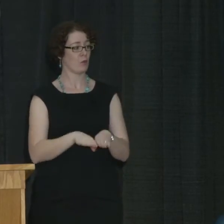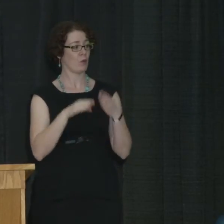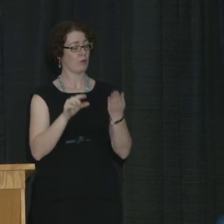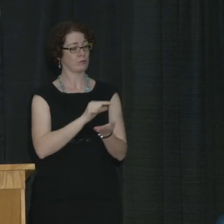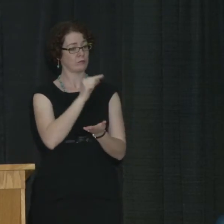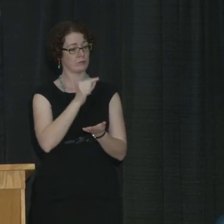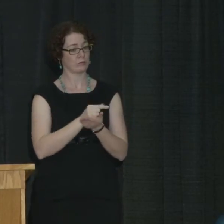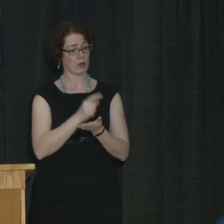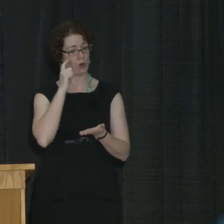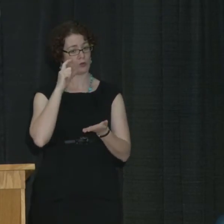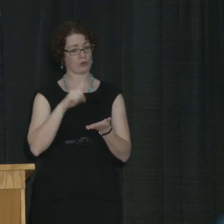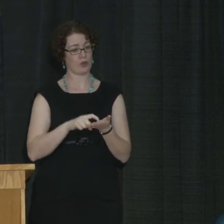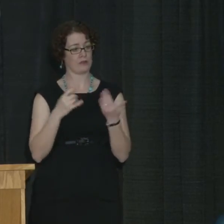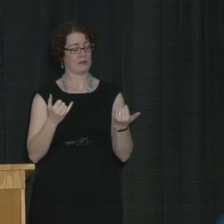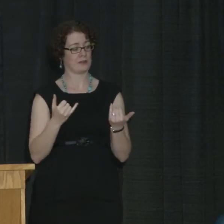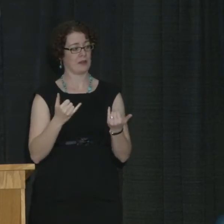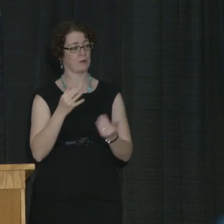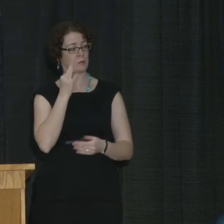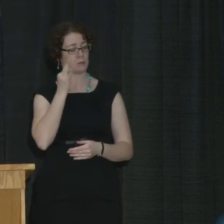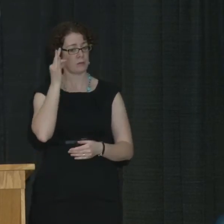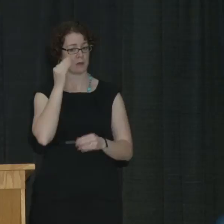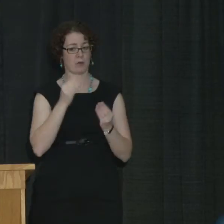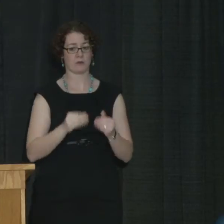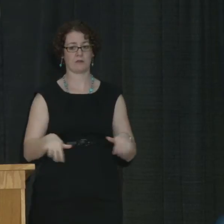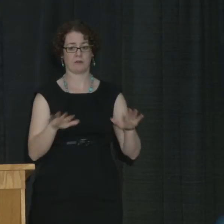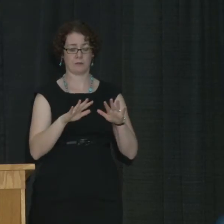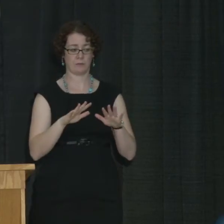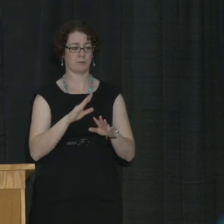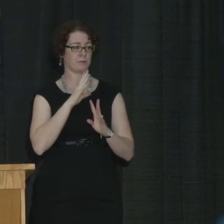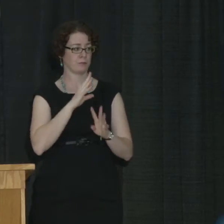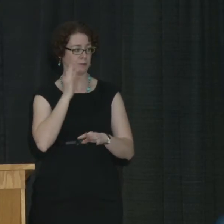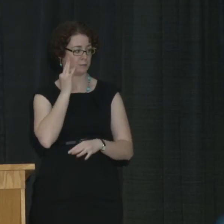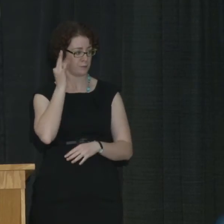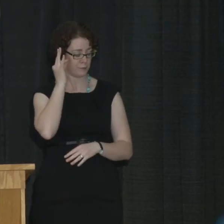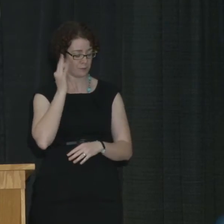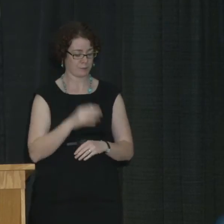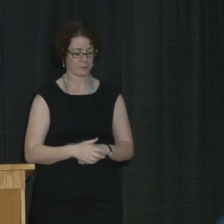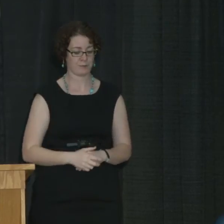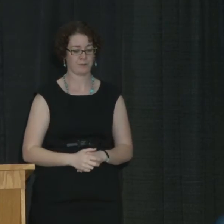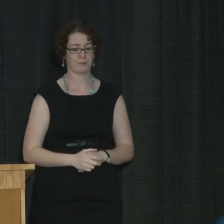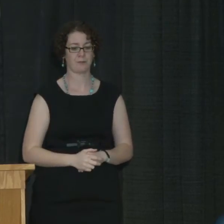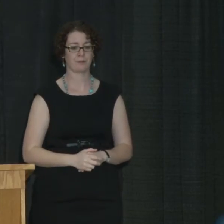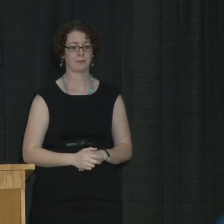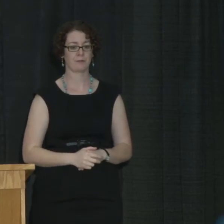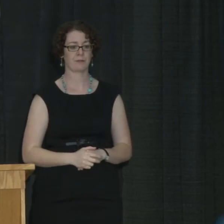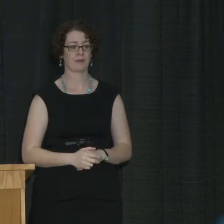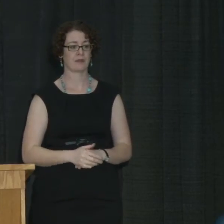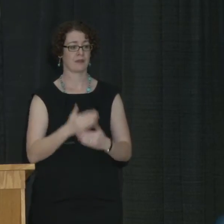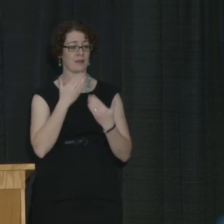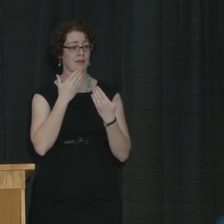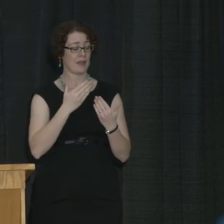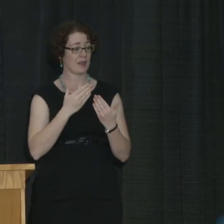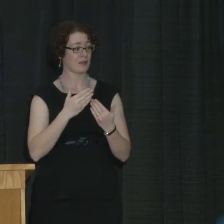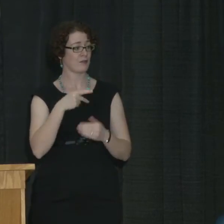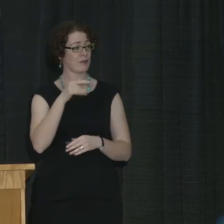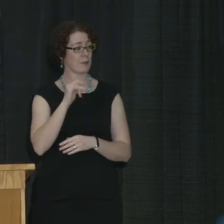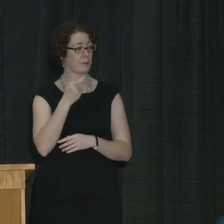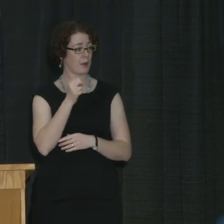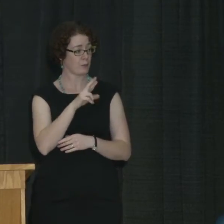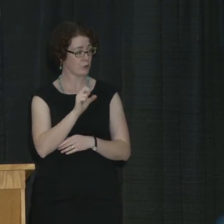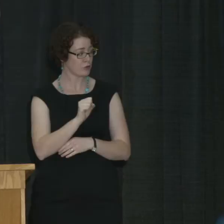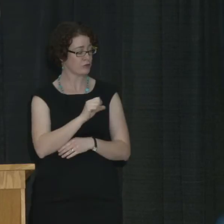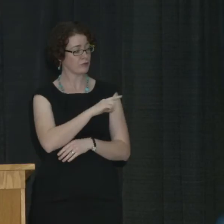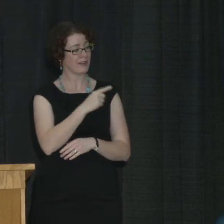first acknowledge that we are in traditional Mi'kmaq territory, Jalasi. Thank you to our pipers, Ed Coleman